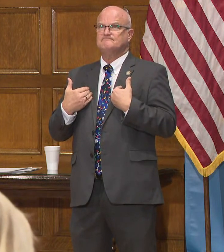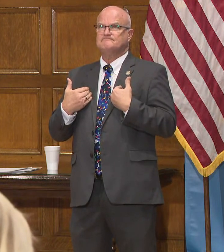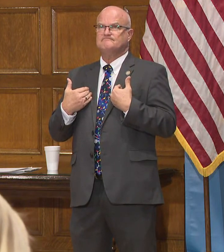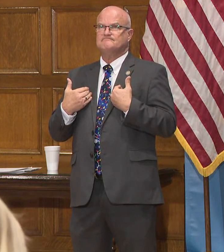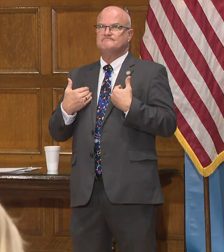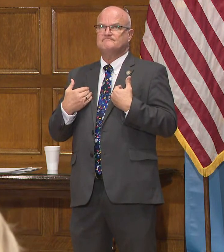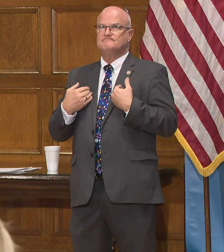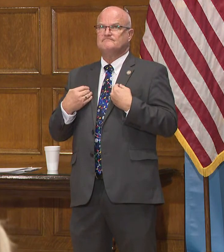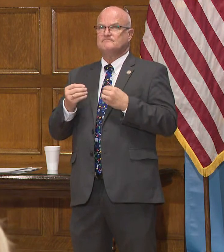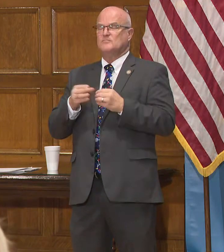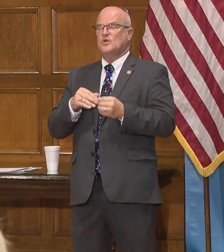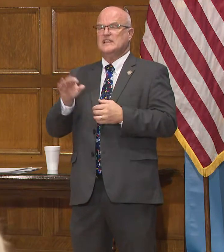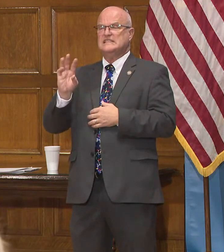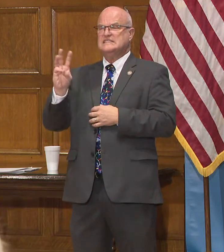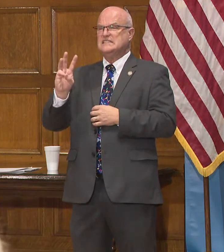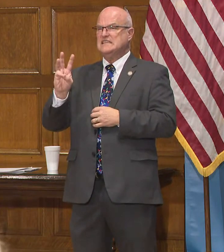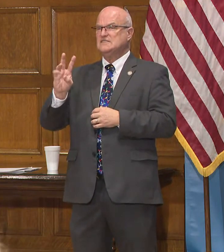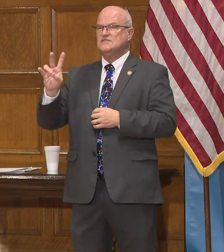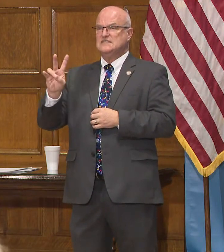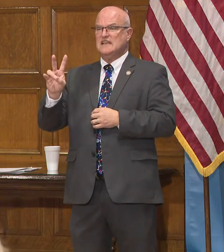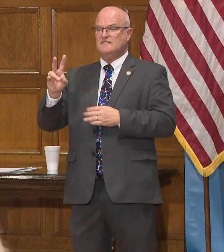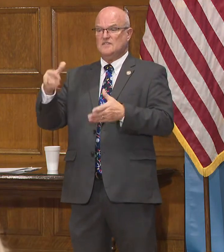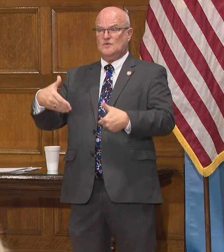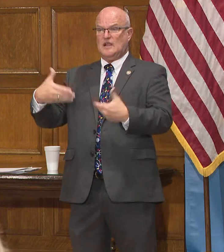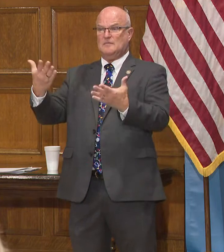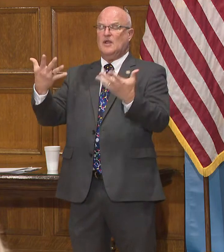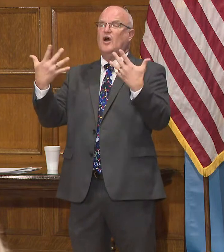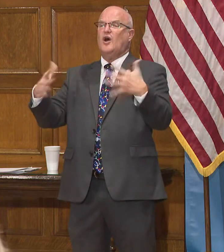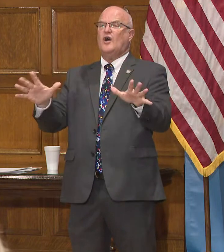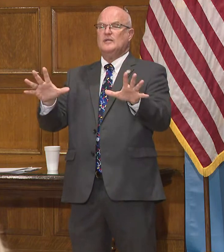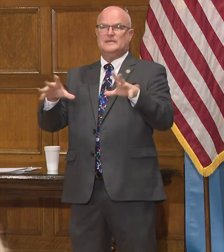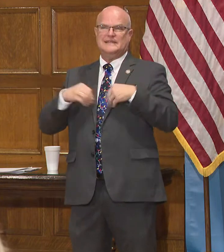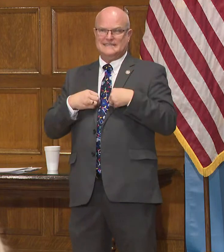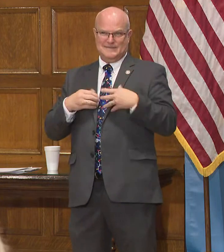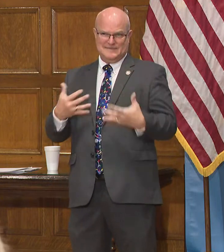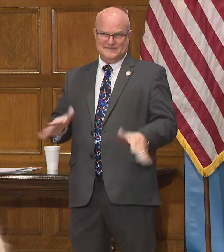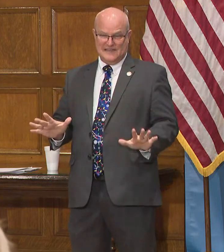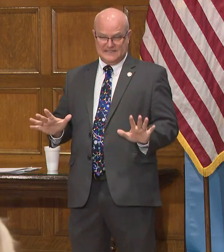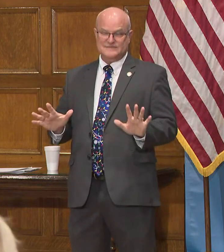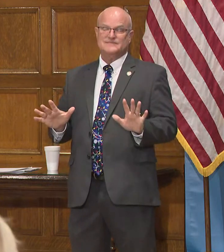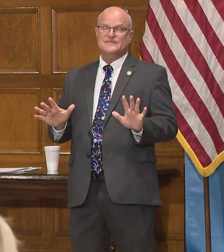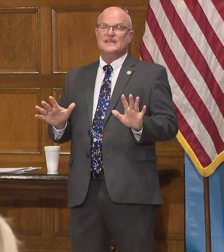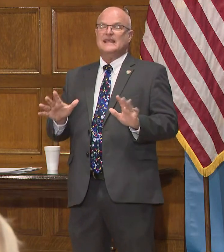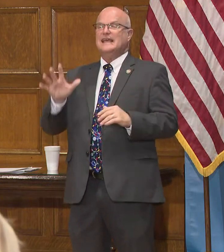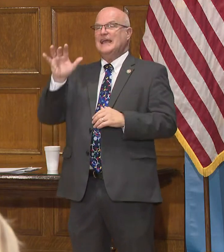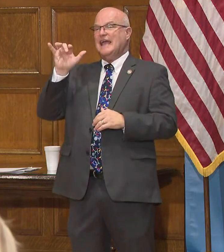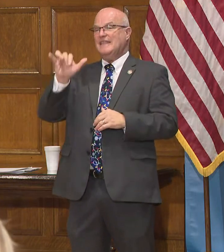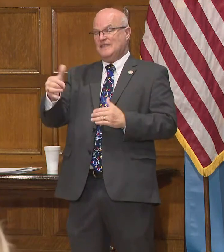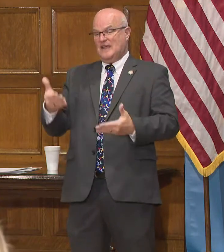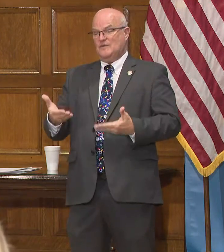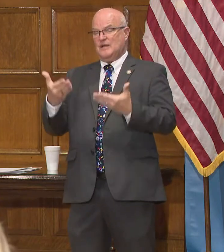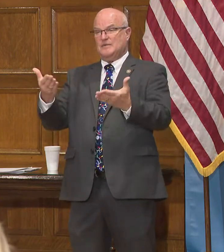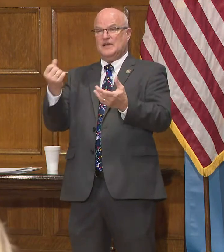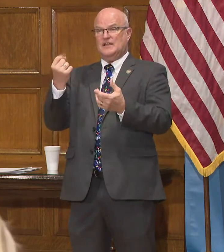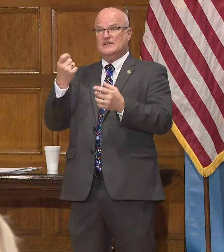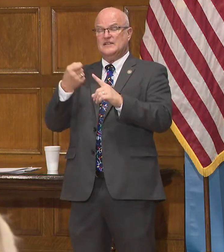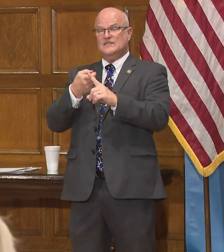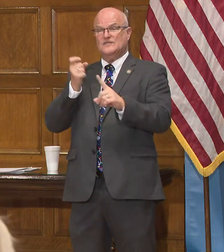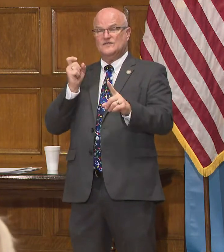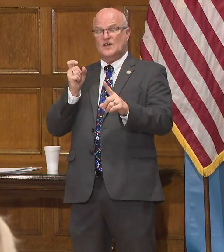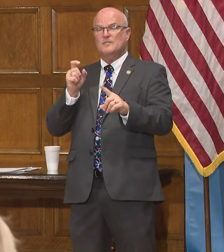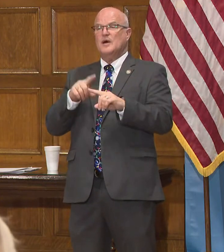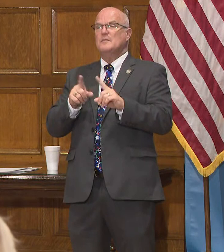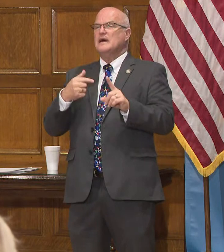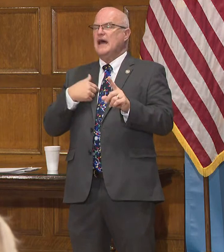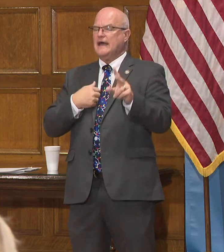probably over 6 or 7 of the recommendations that have already been adopted. That recommendation, I understand where it's coming from,